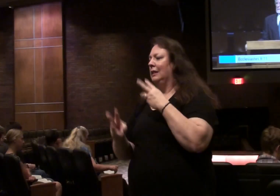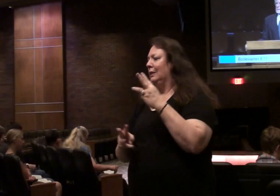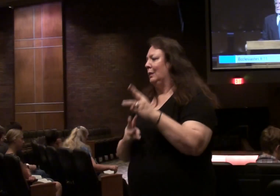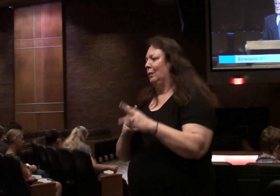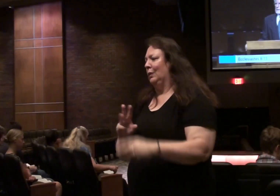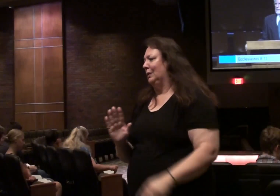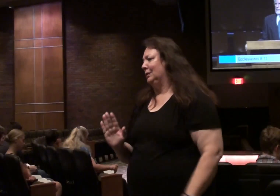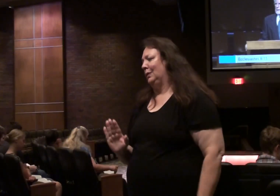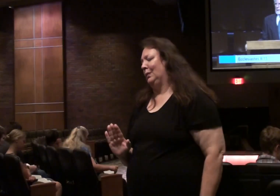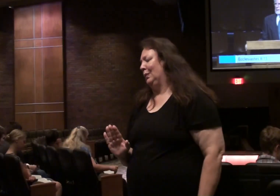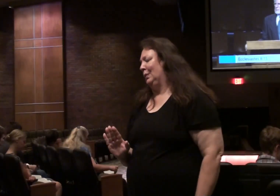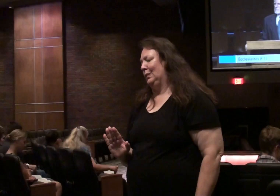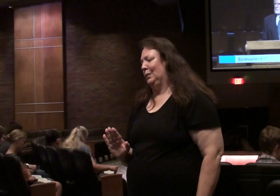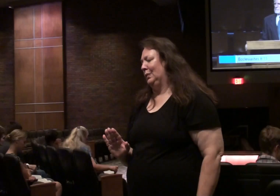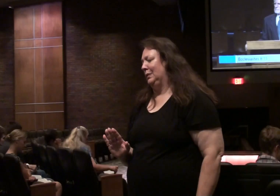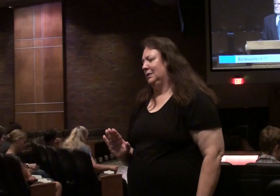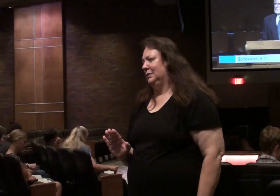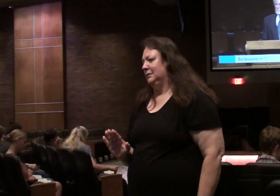does.